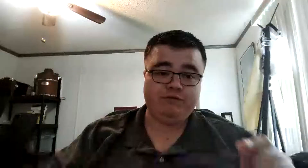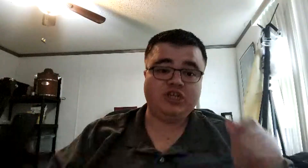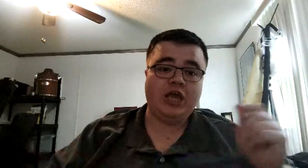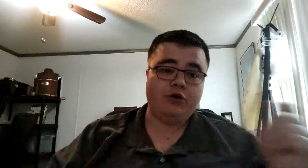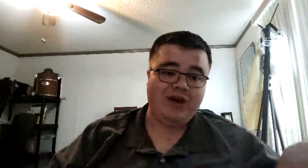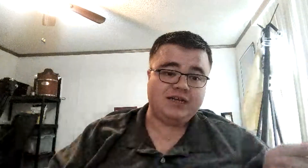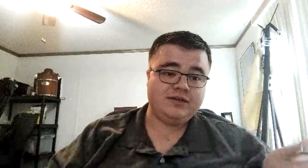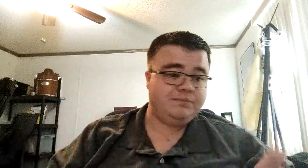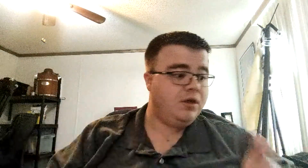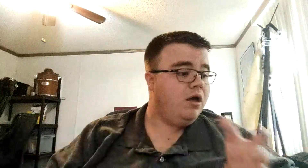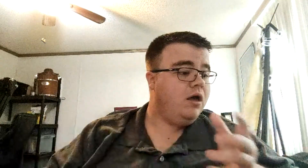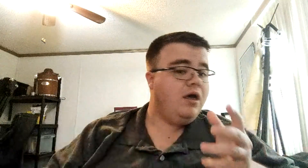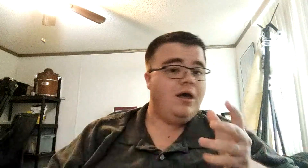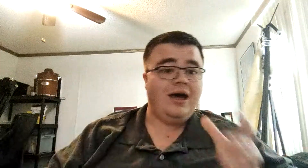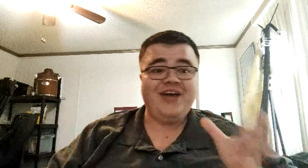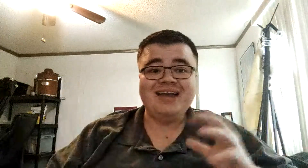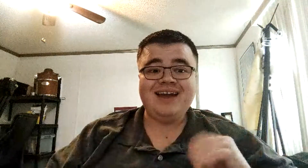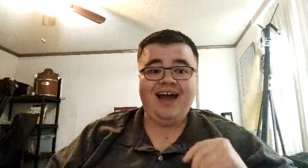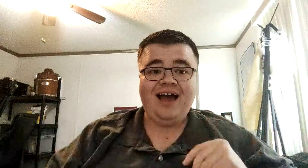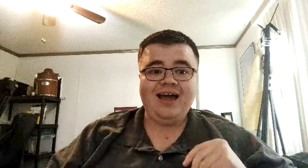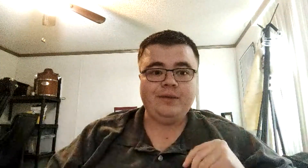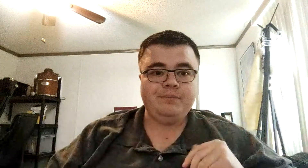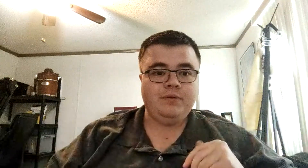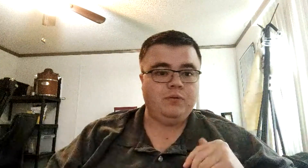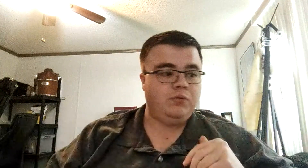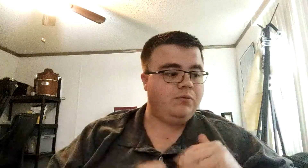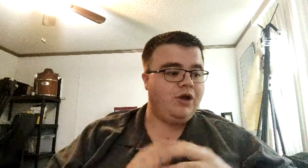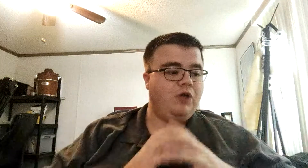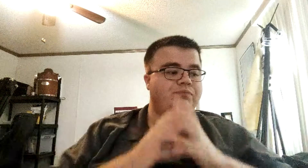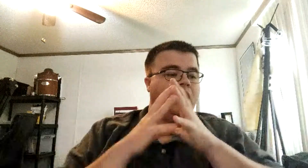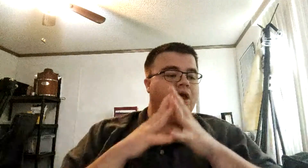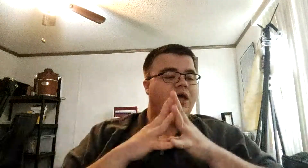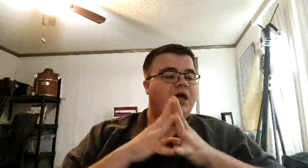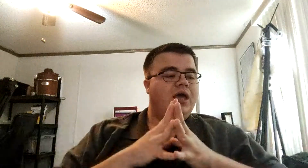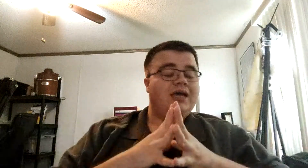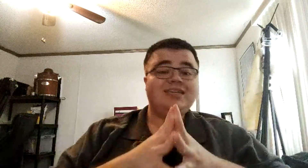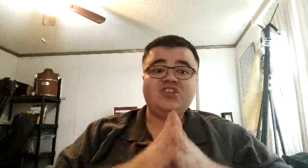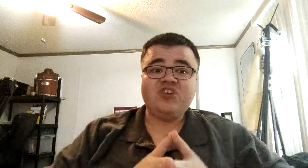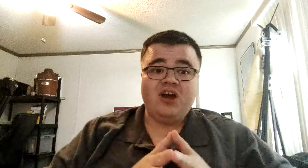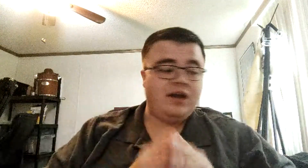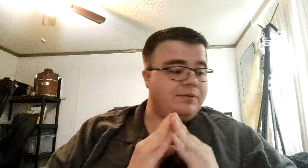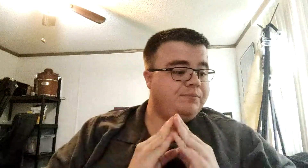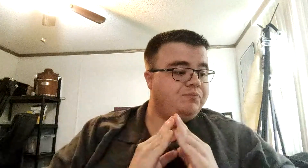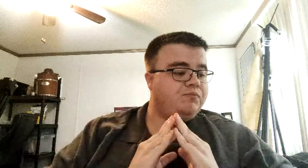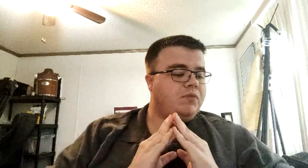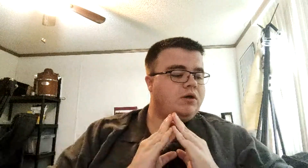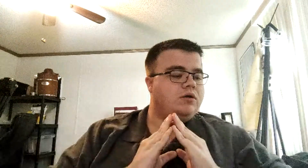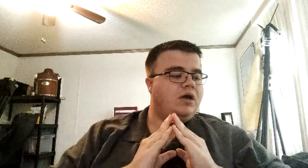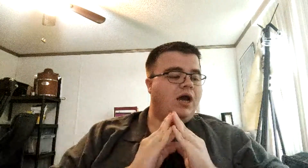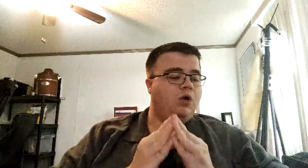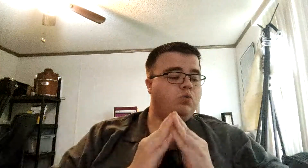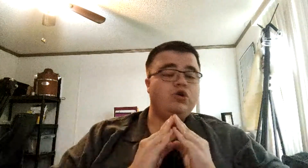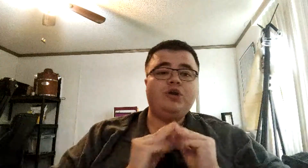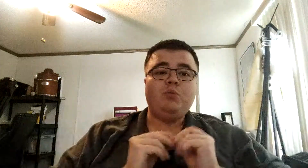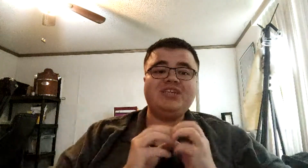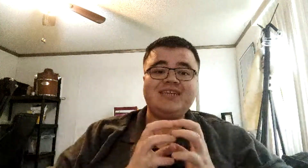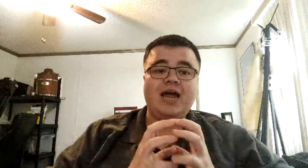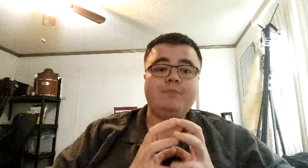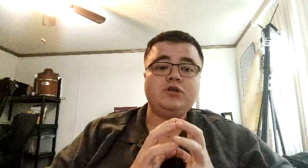University credit. At that time, his son Edward